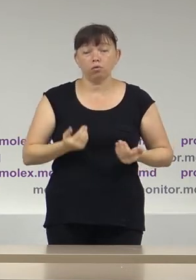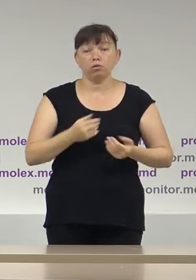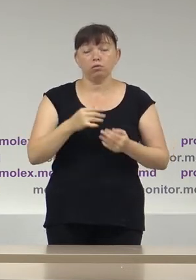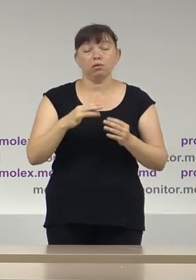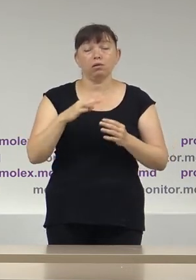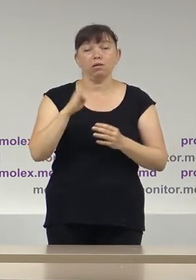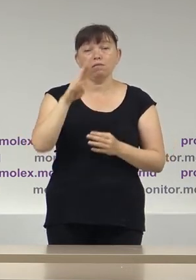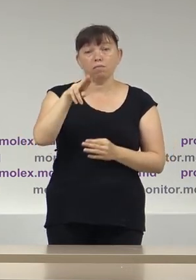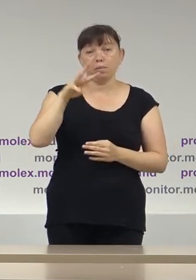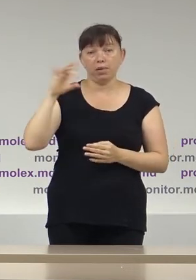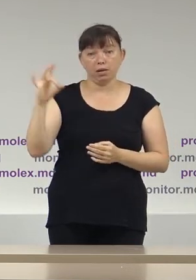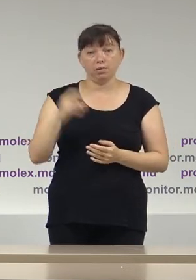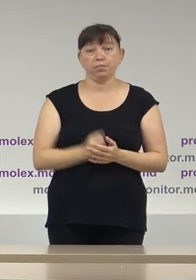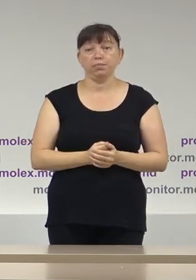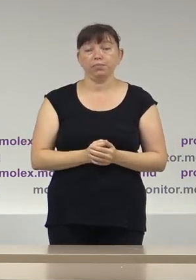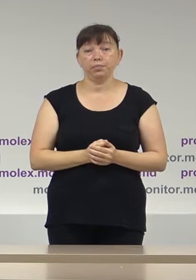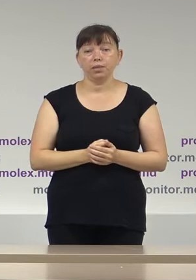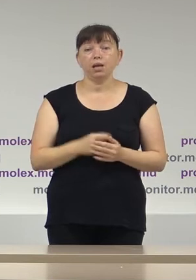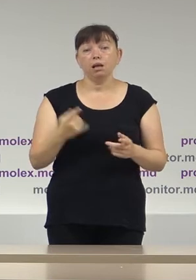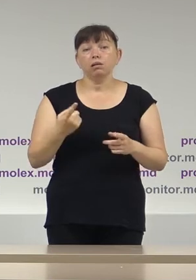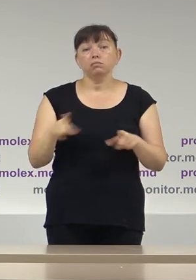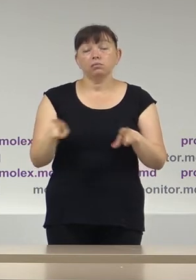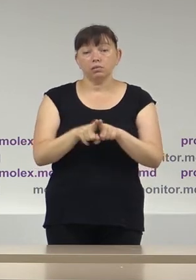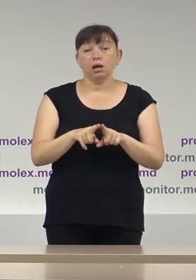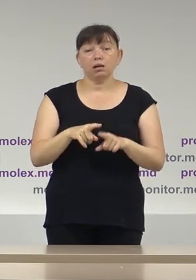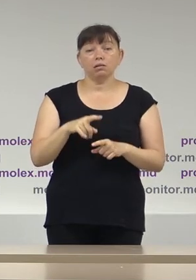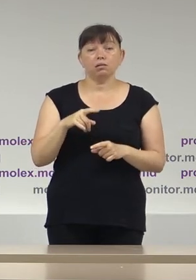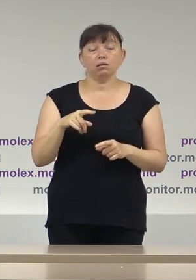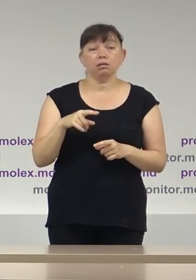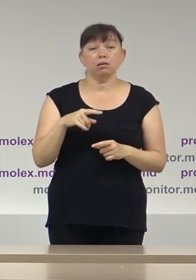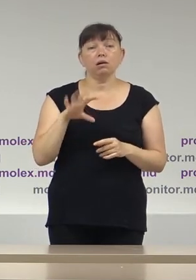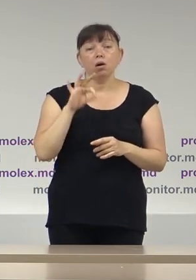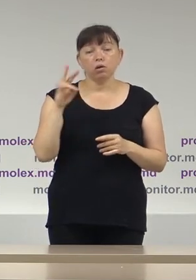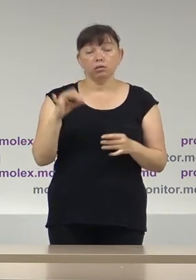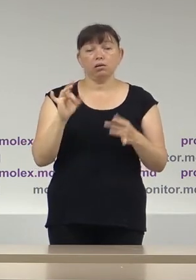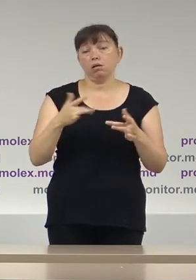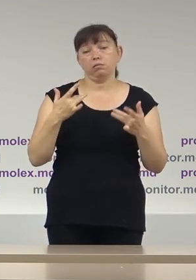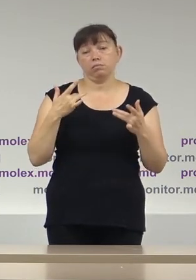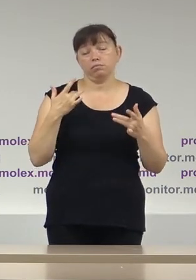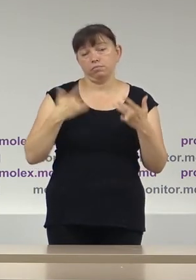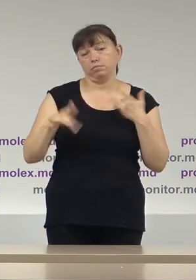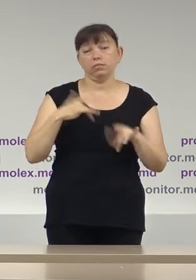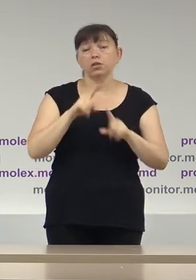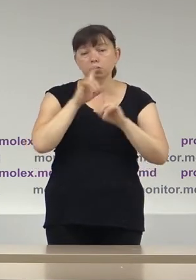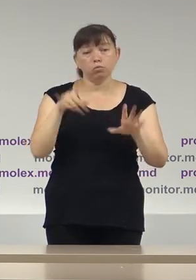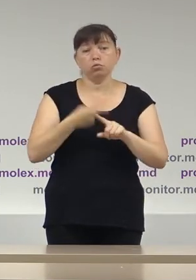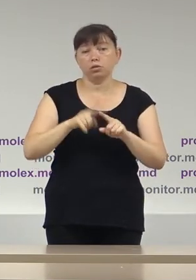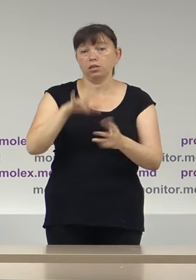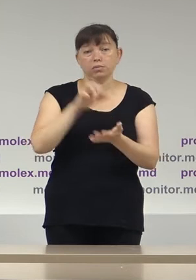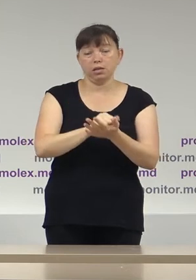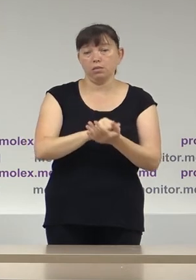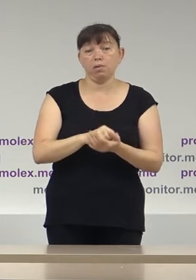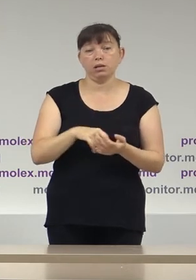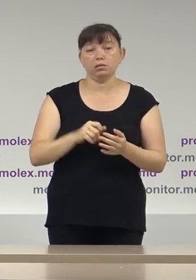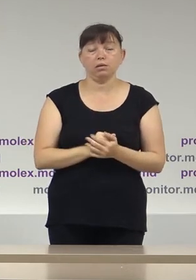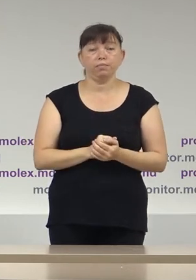decision regarding some aspects with regards to the participation in the elections of voters domiciled on the left bank of the Dniester River. In such